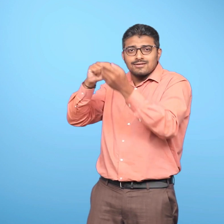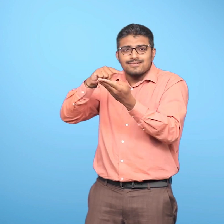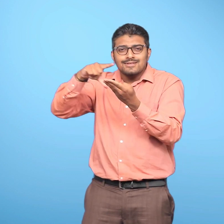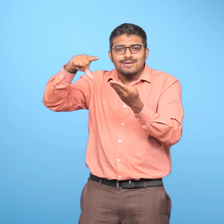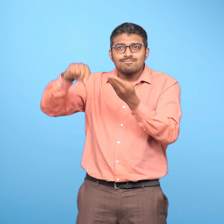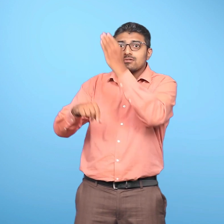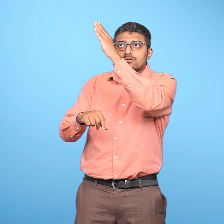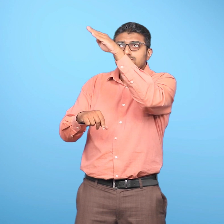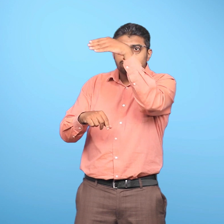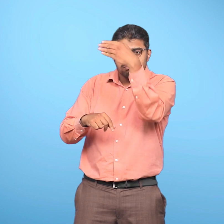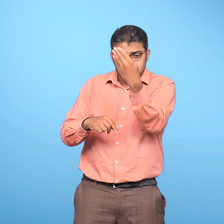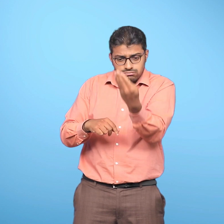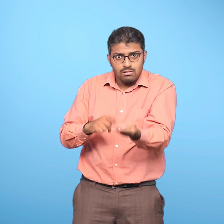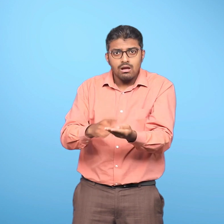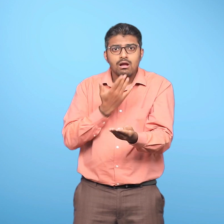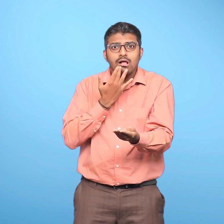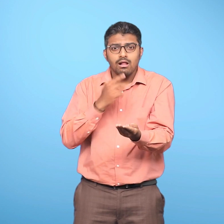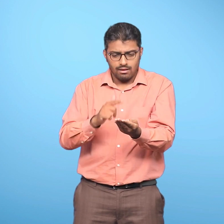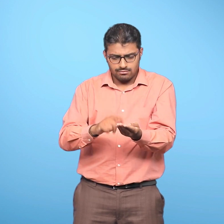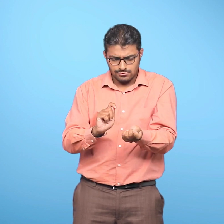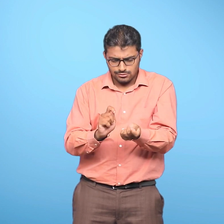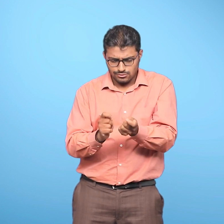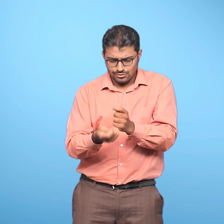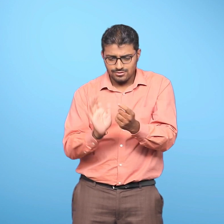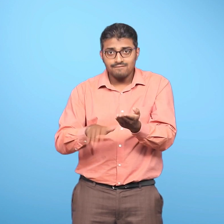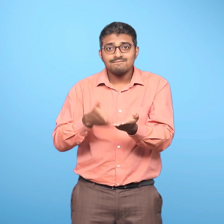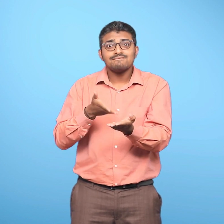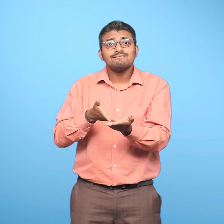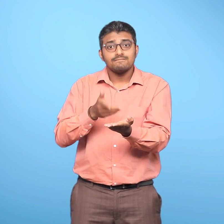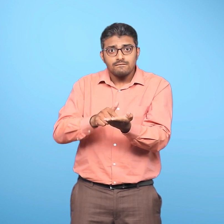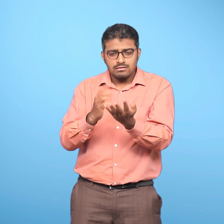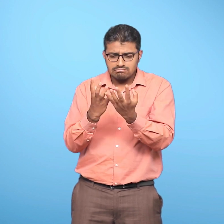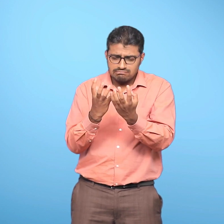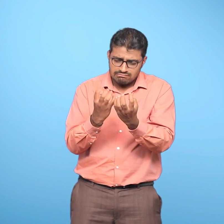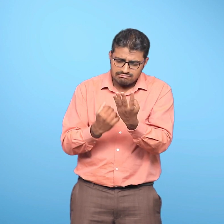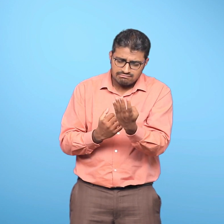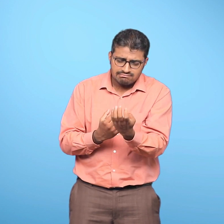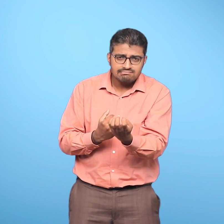Sometimes leaves fall from trees, change color, and dry out.